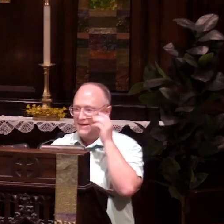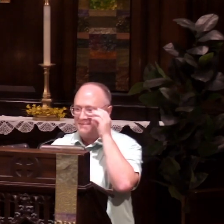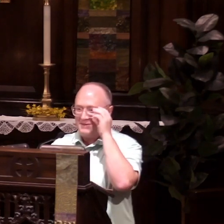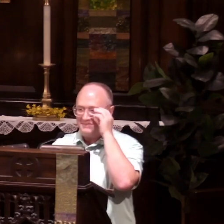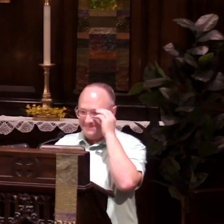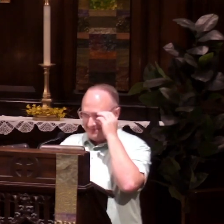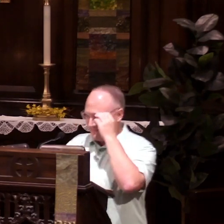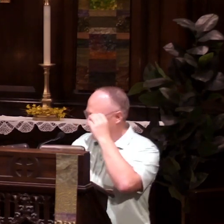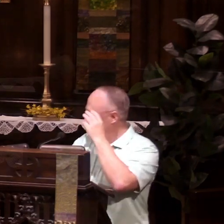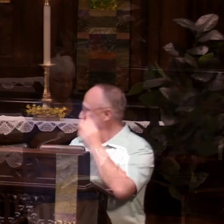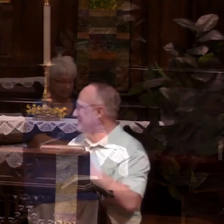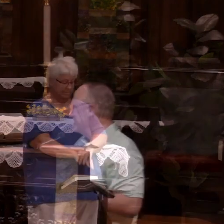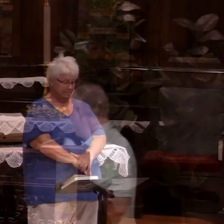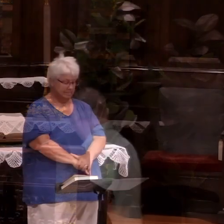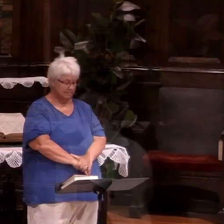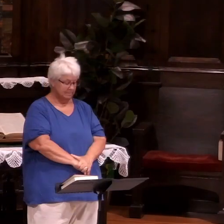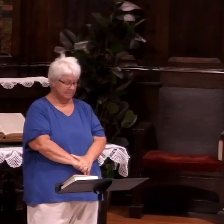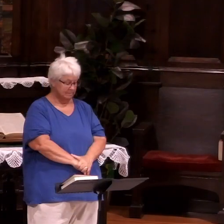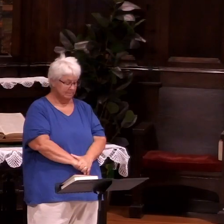God. Amen.